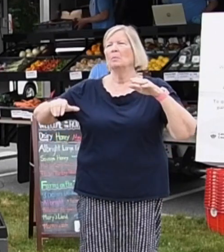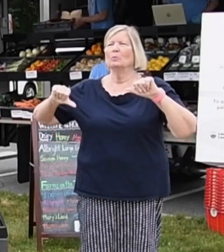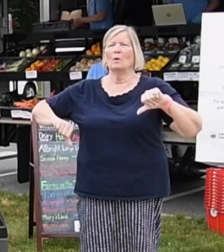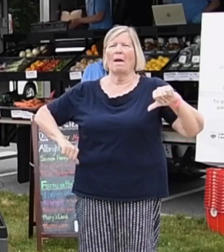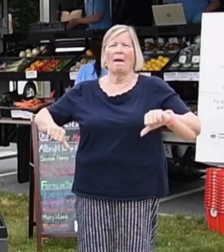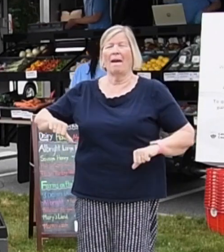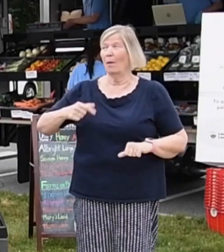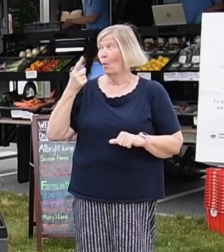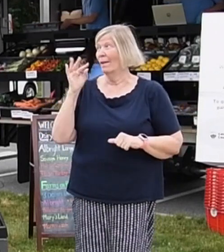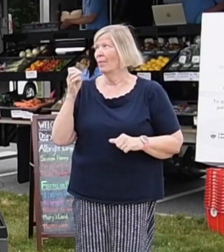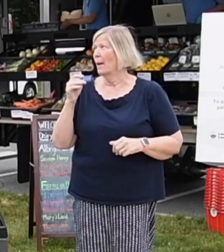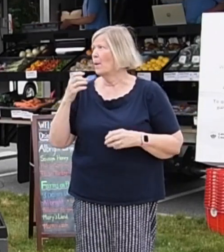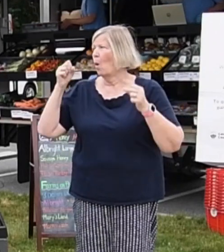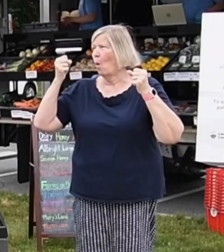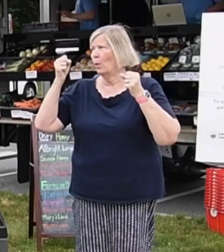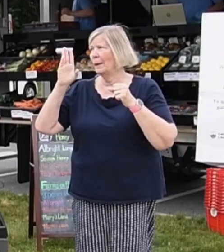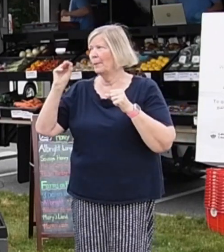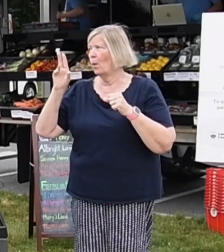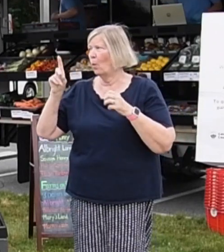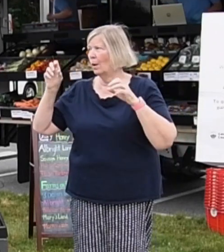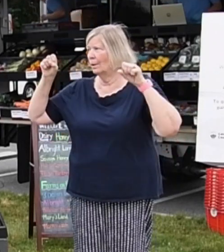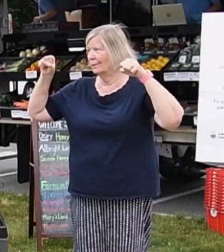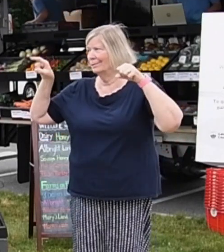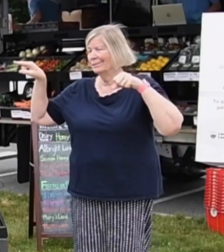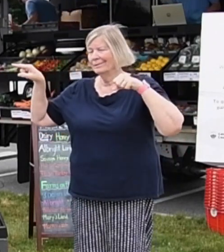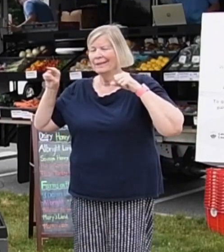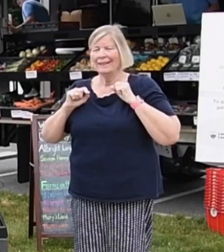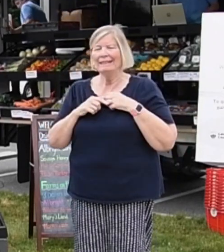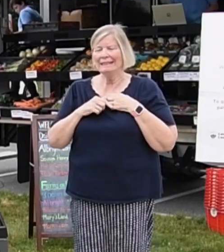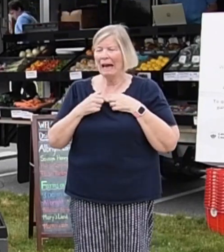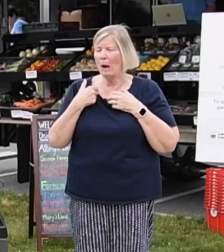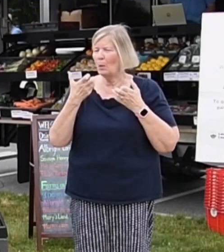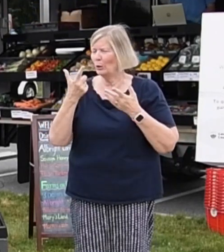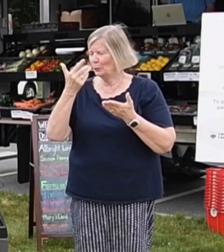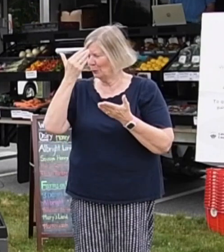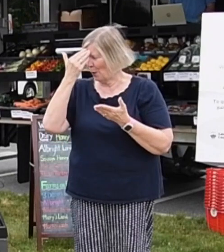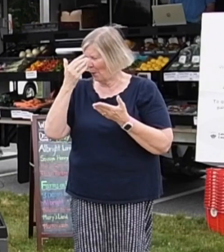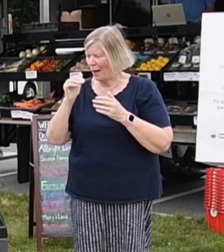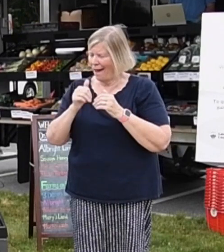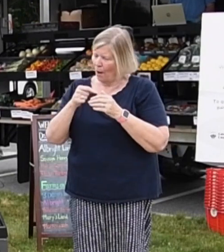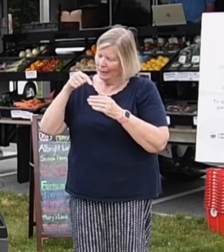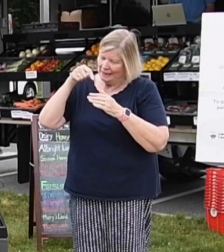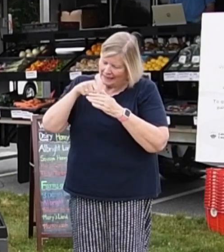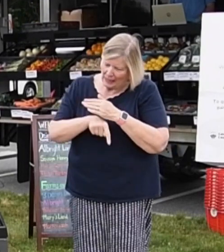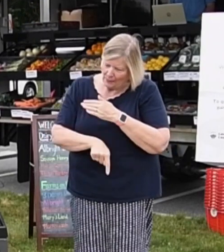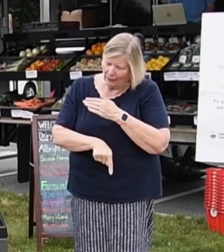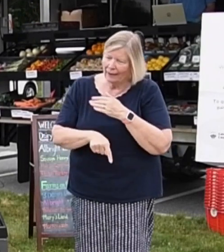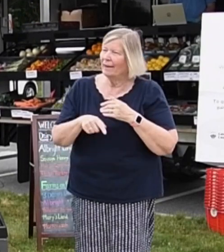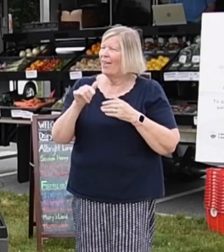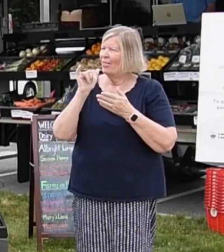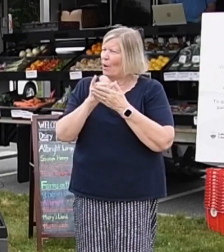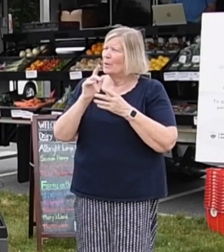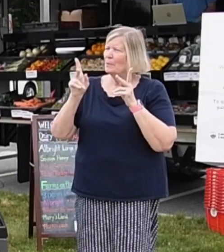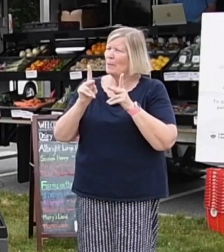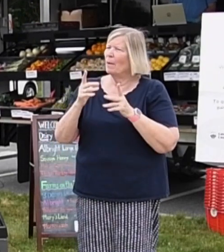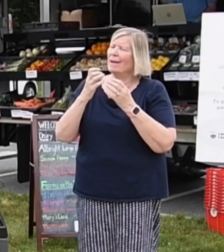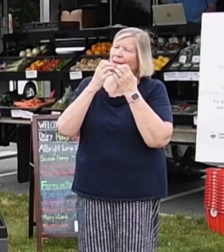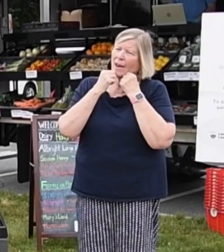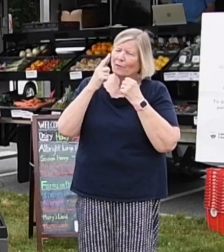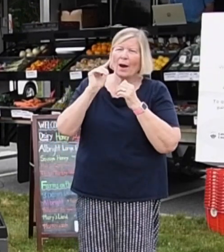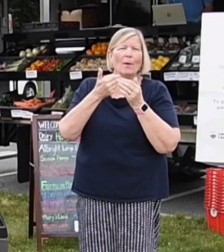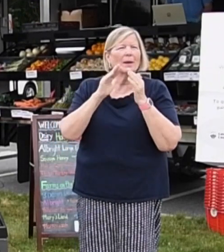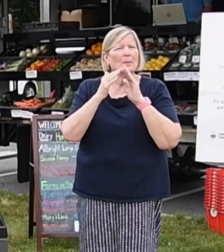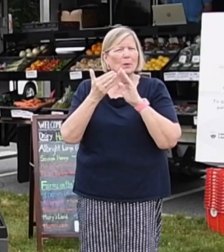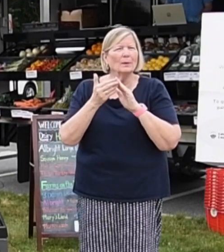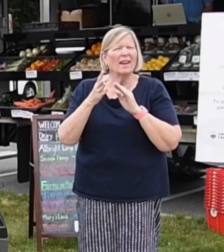even holding a board. I really want you to know how deeply these folks care for our community